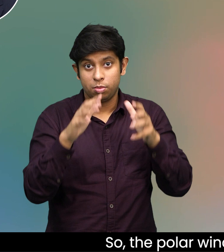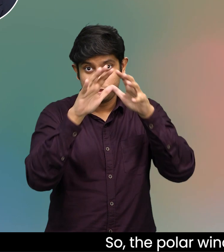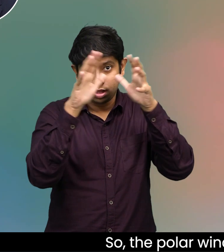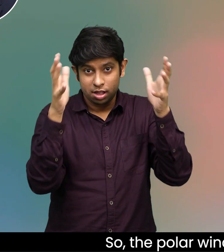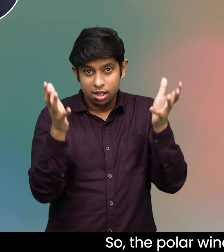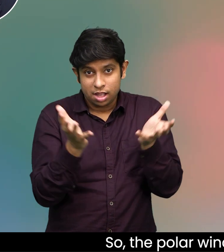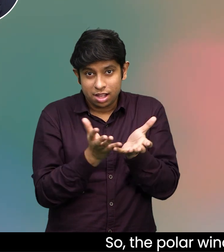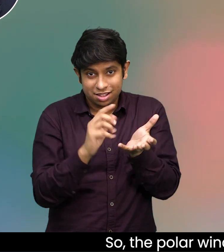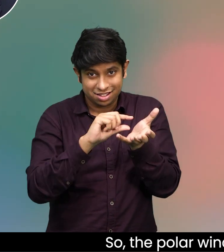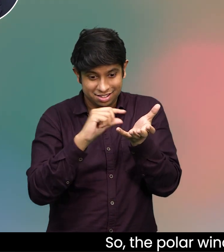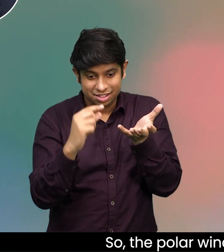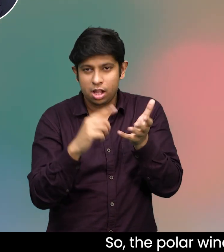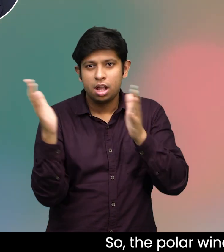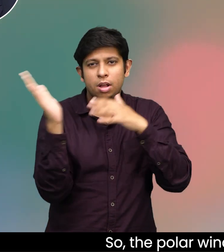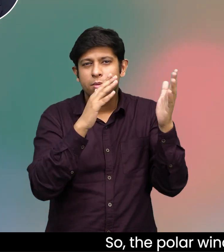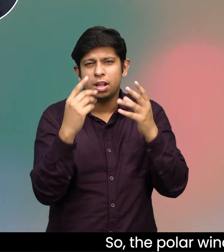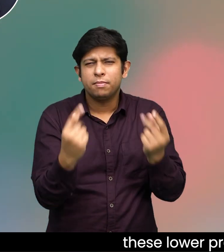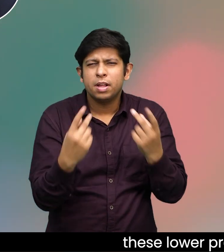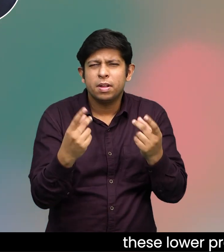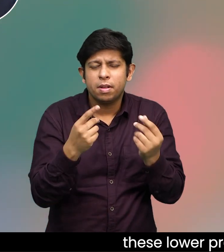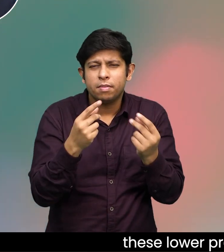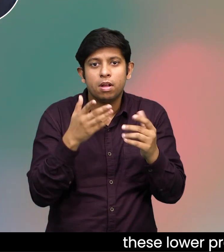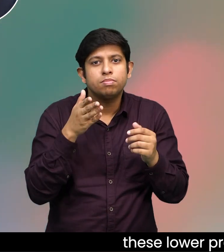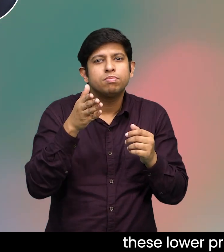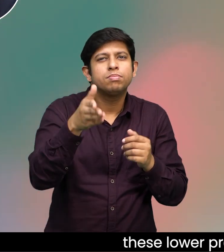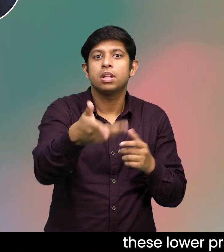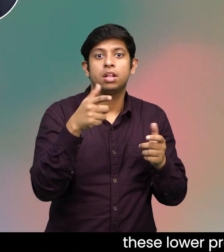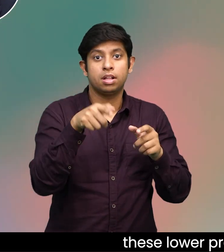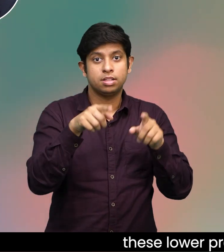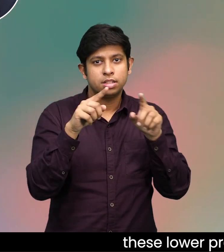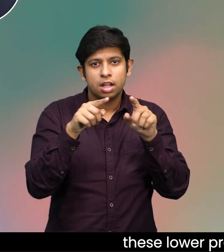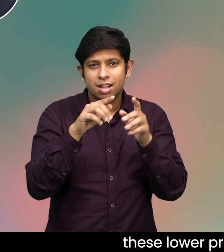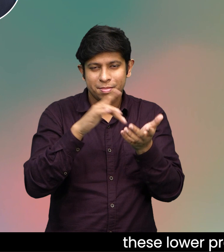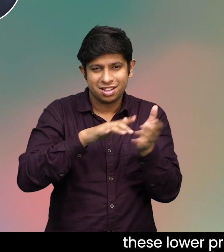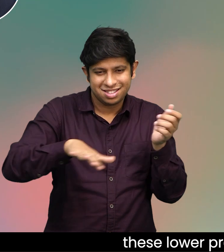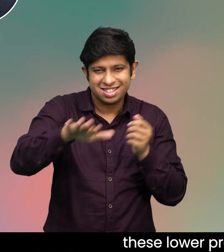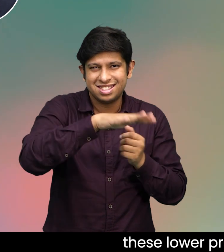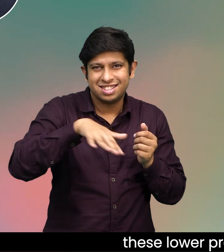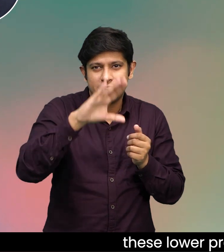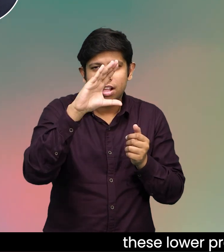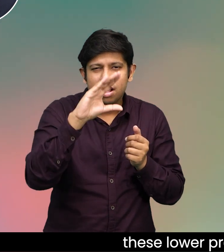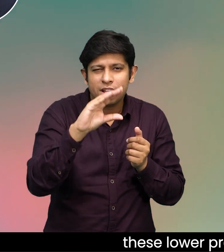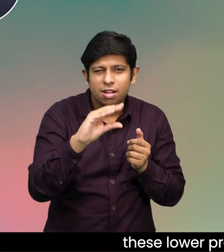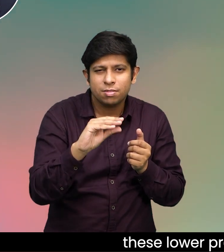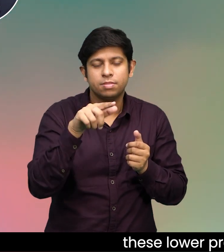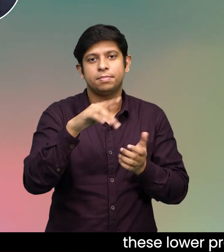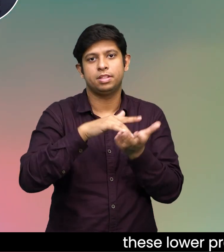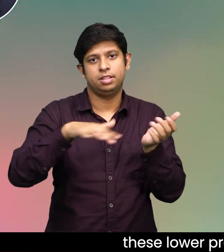So, the polar winds rush towards these lower pressure areas.